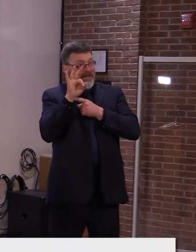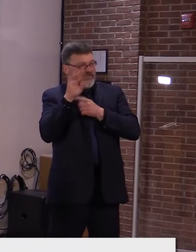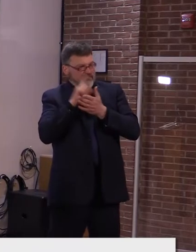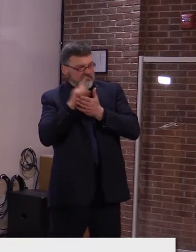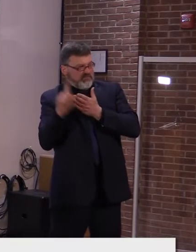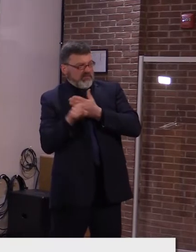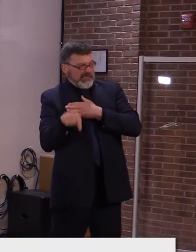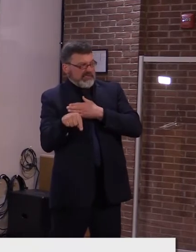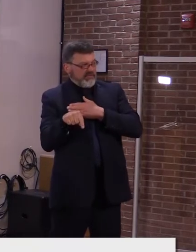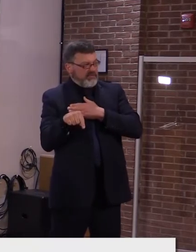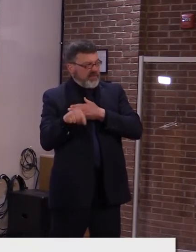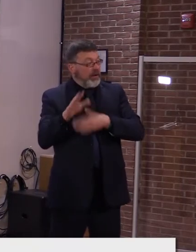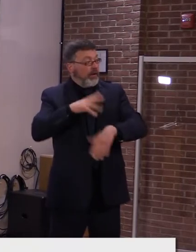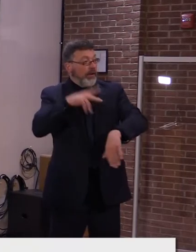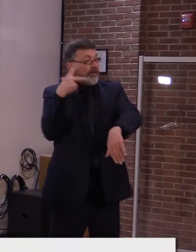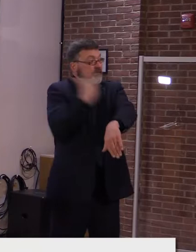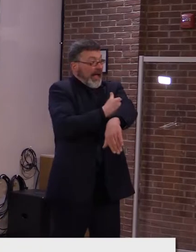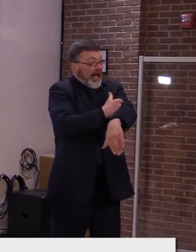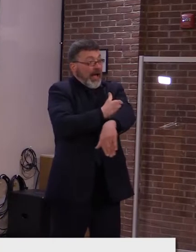at